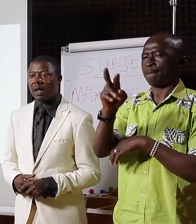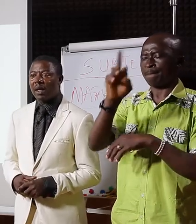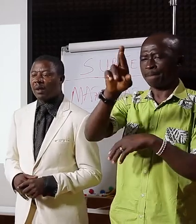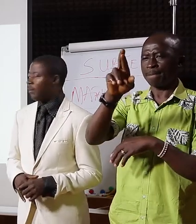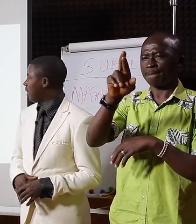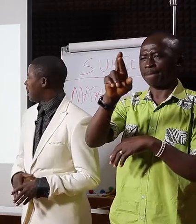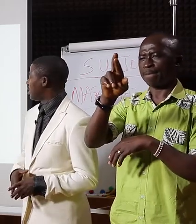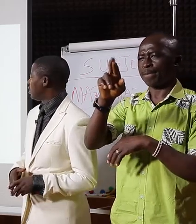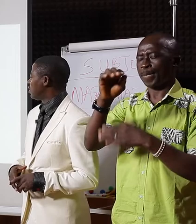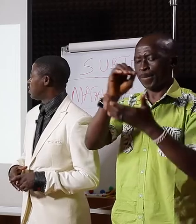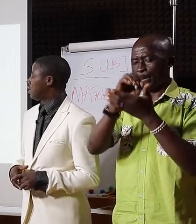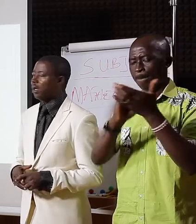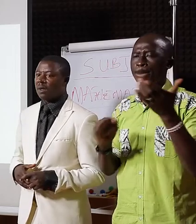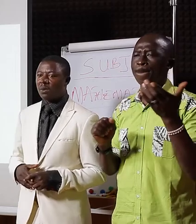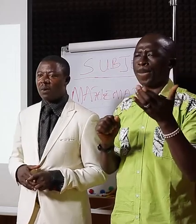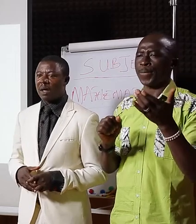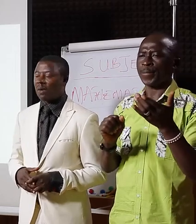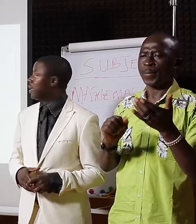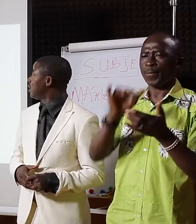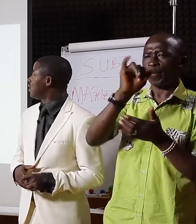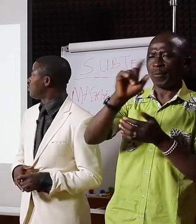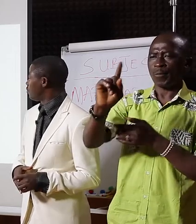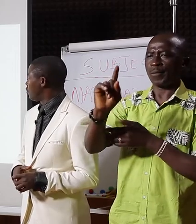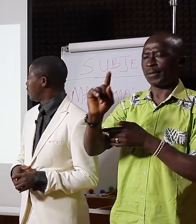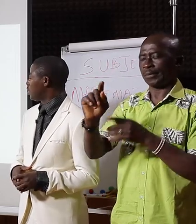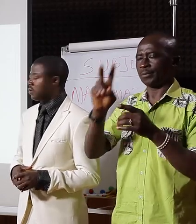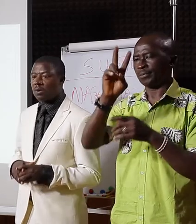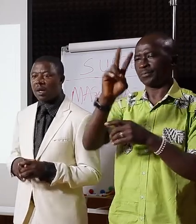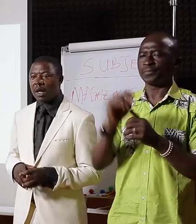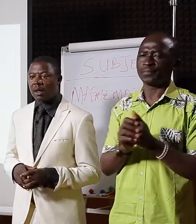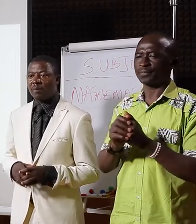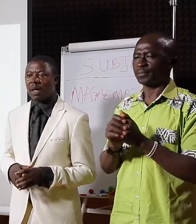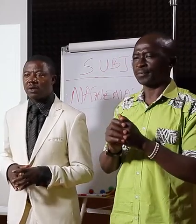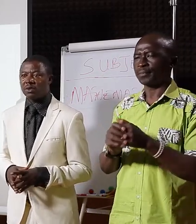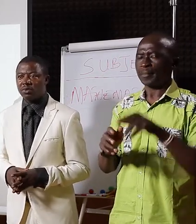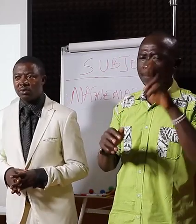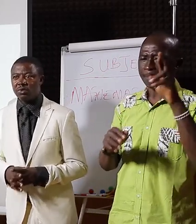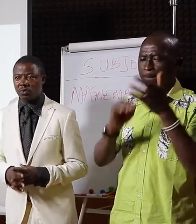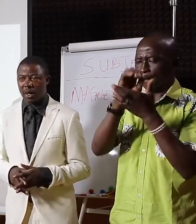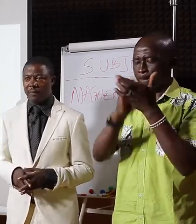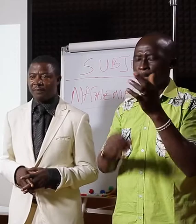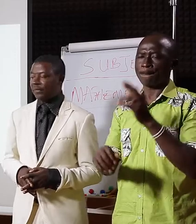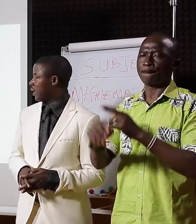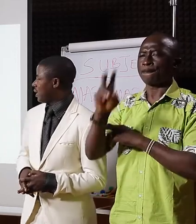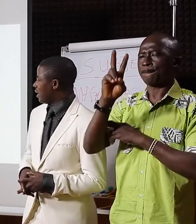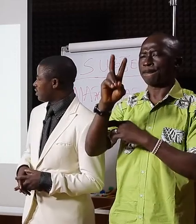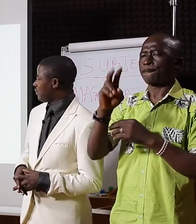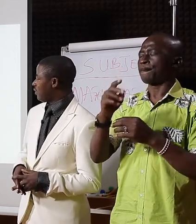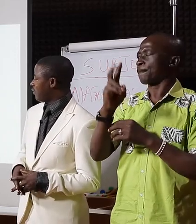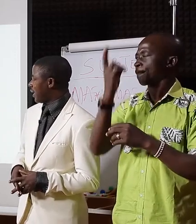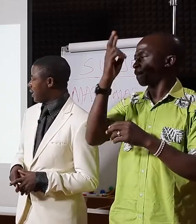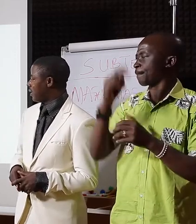R minus Y1 is 2. So R minus 2 square.